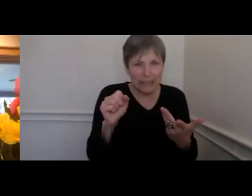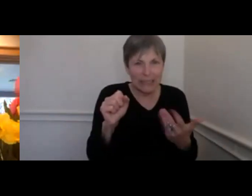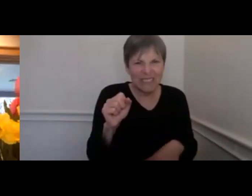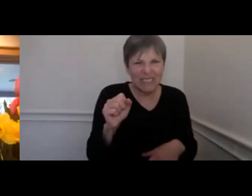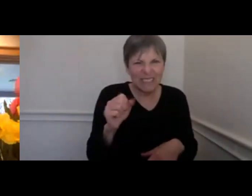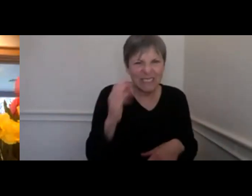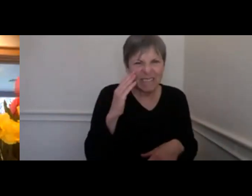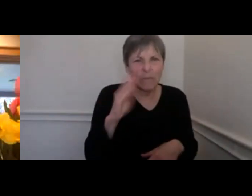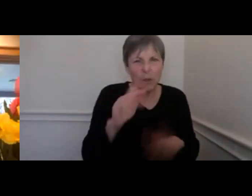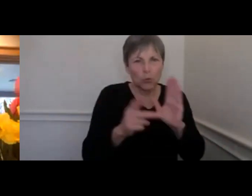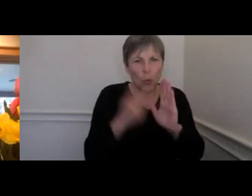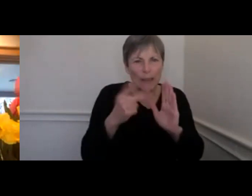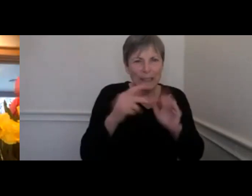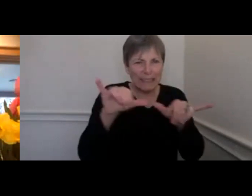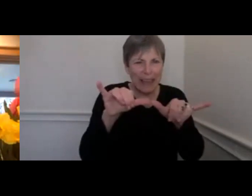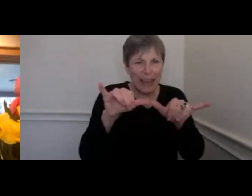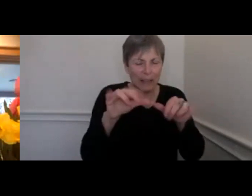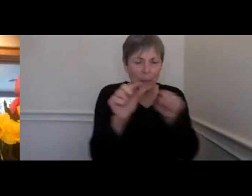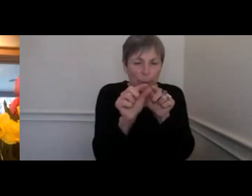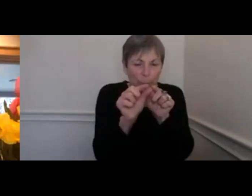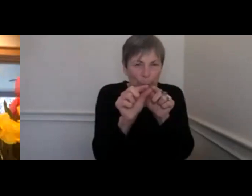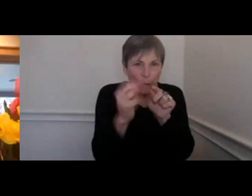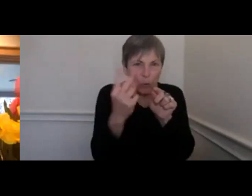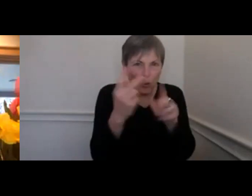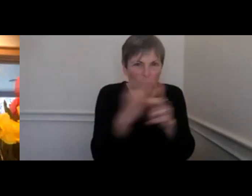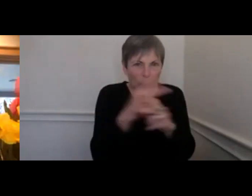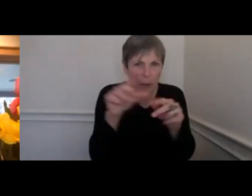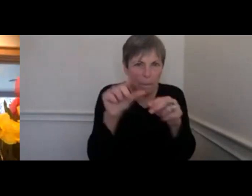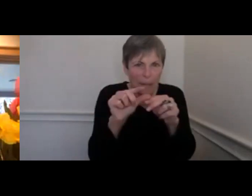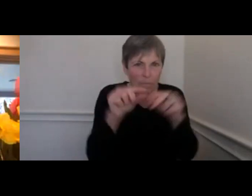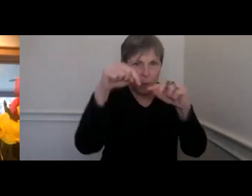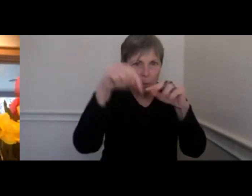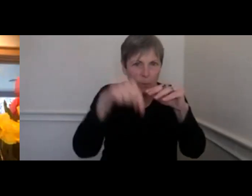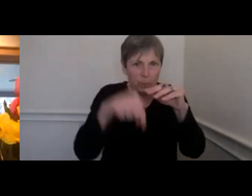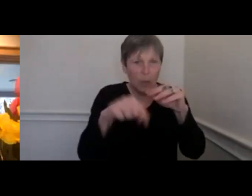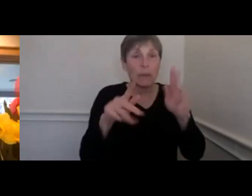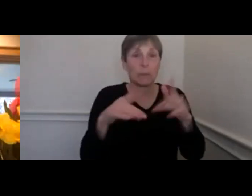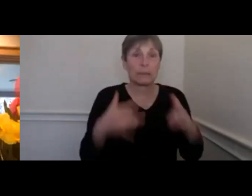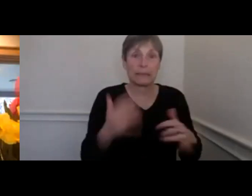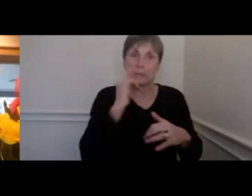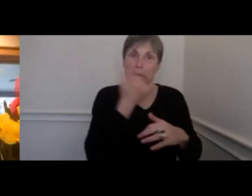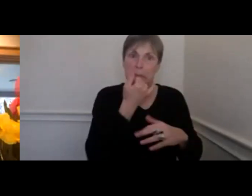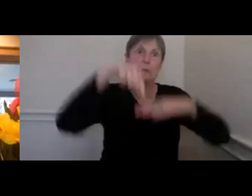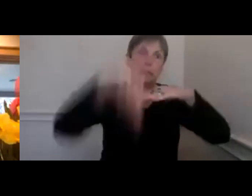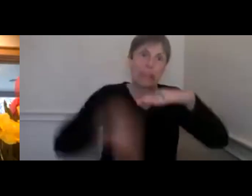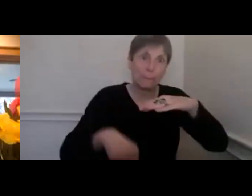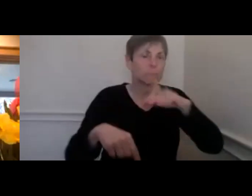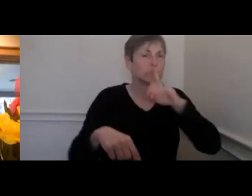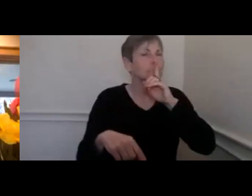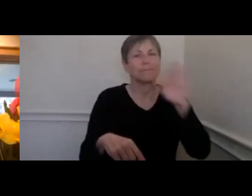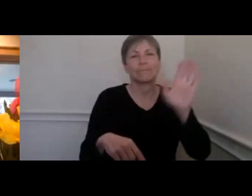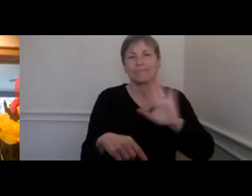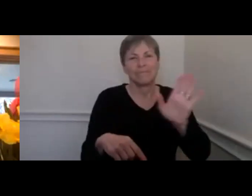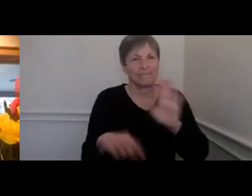twice their depth, which is a really common mistake people make, is just sowing seeds too deeply. So yes, don't sow